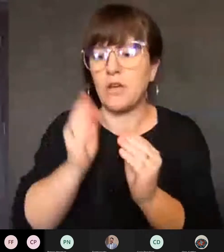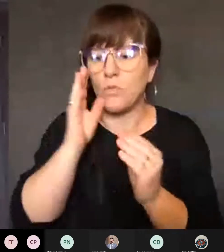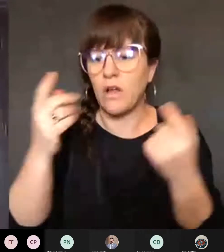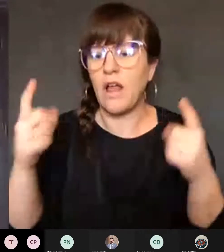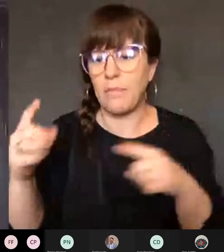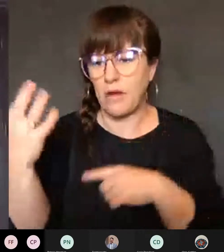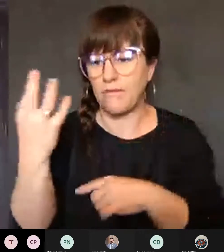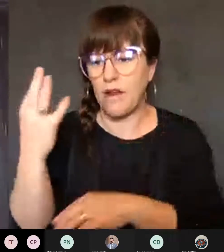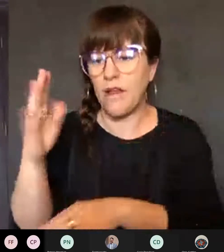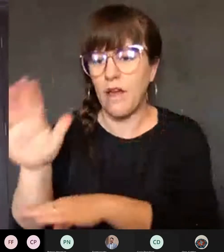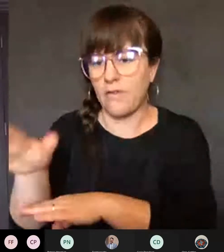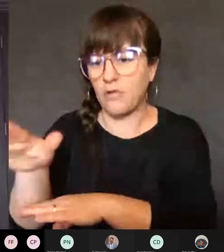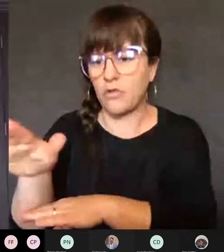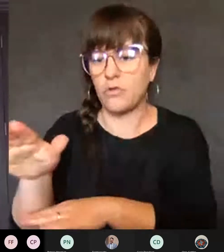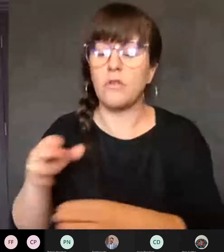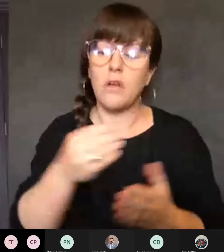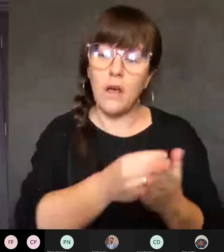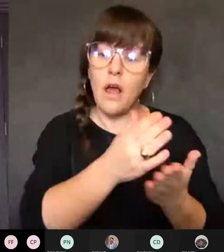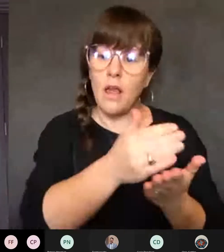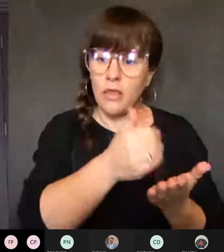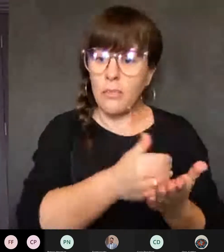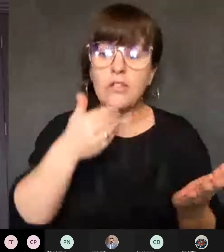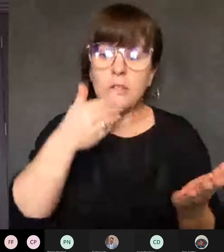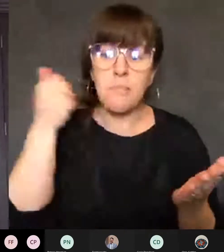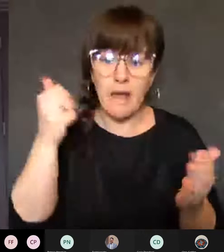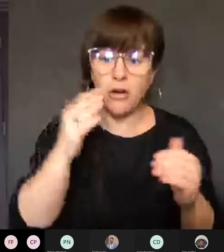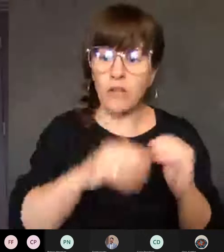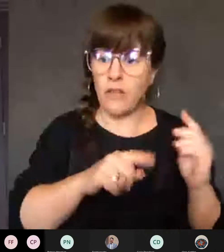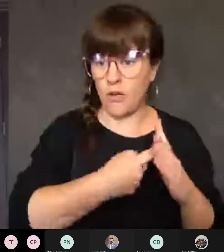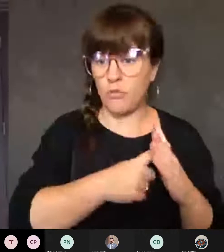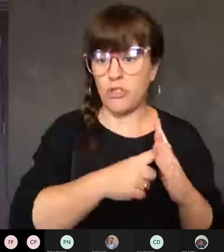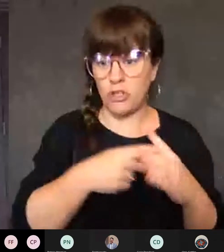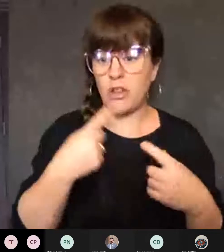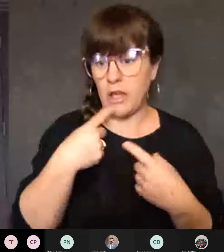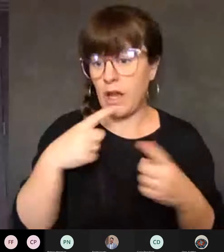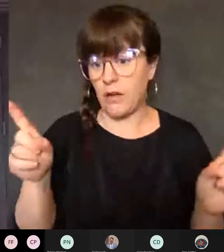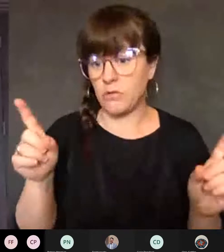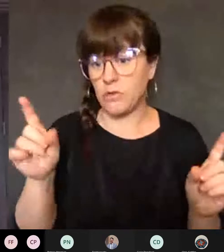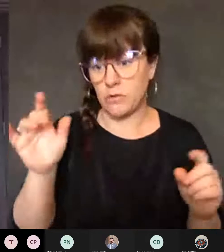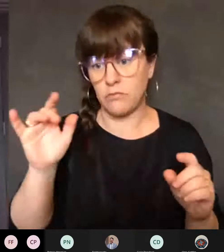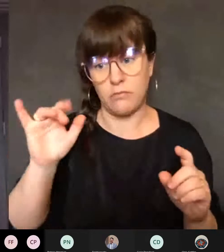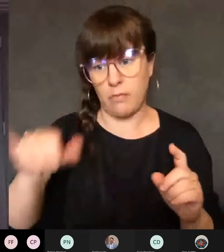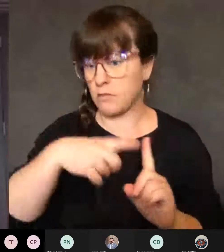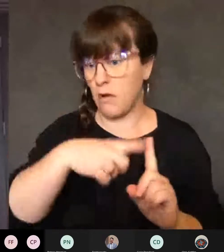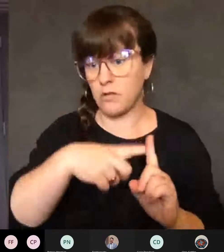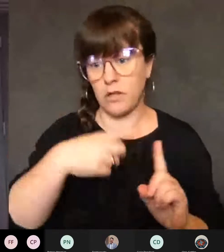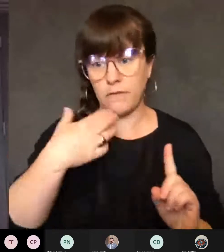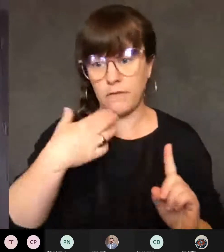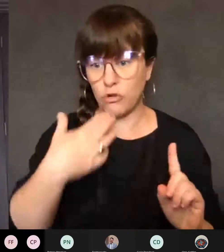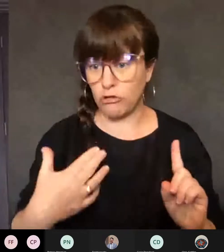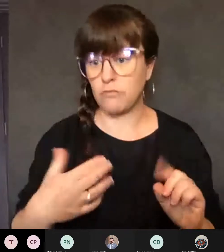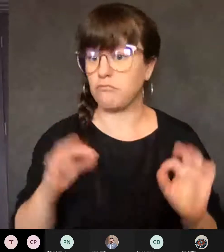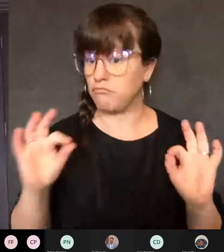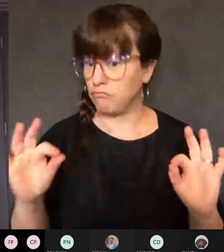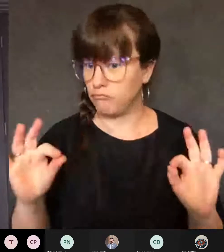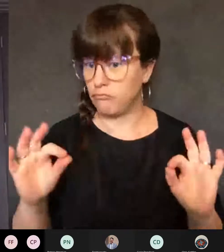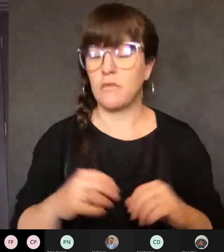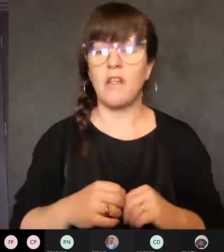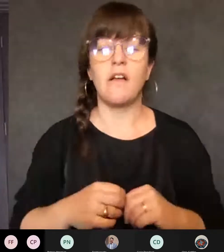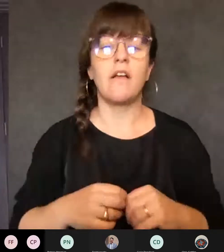The budget is better than what they were originally telling us. But now that everyone knows that we